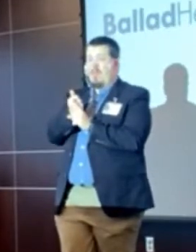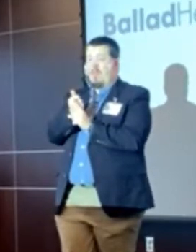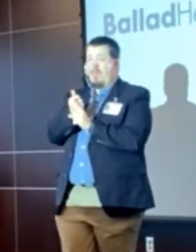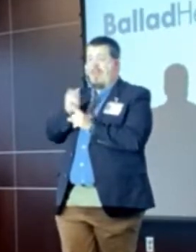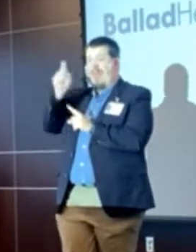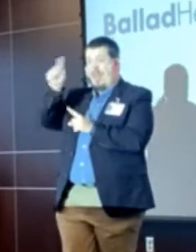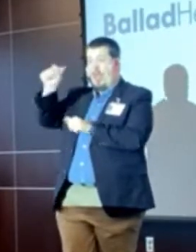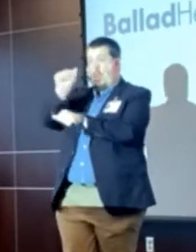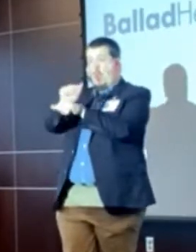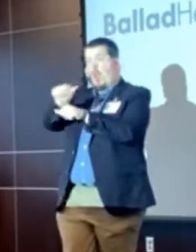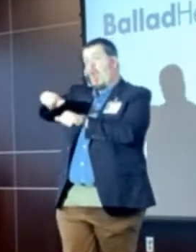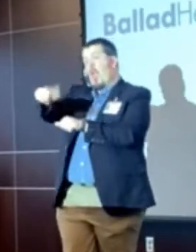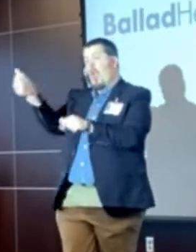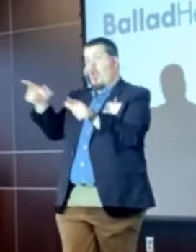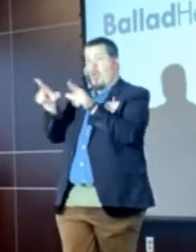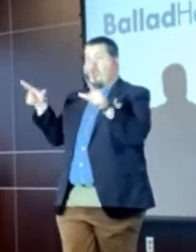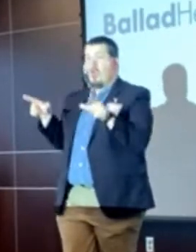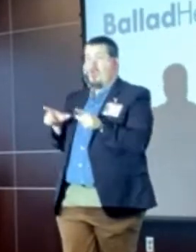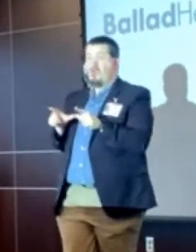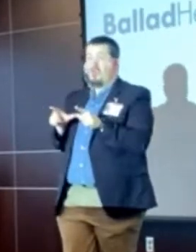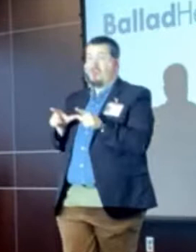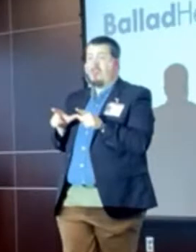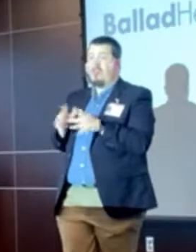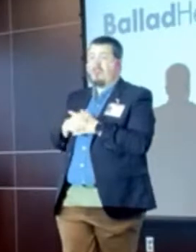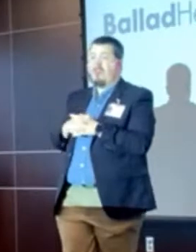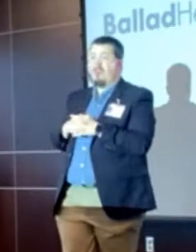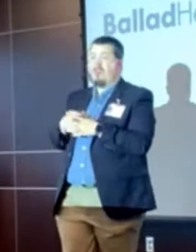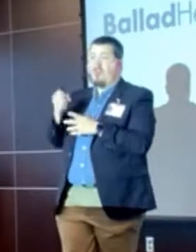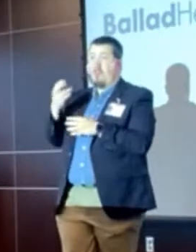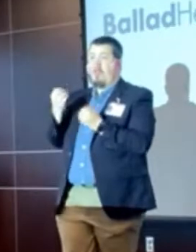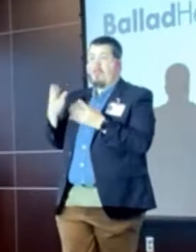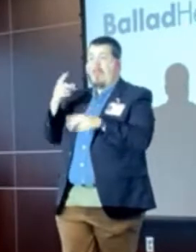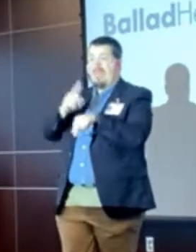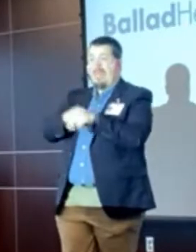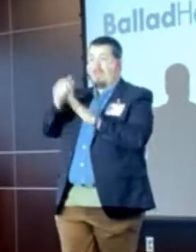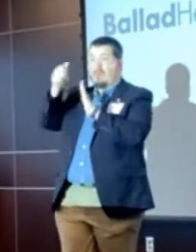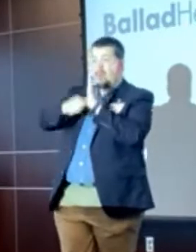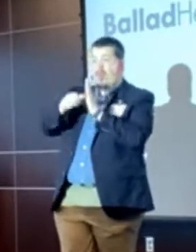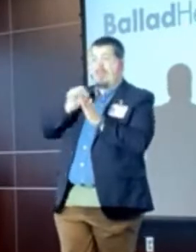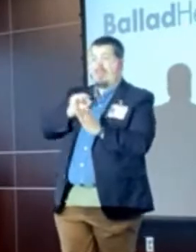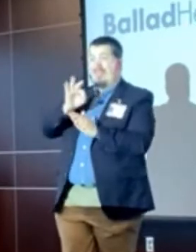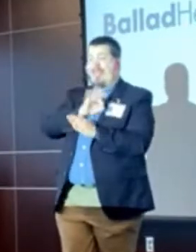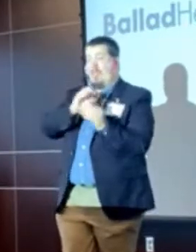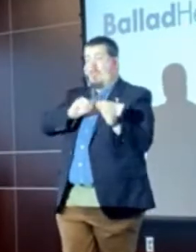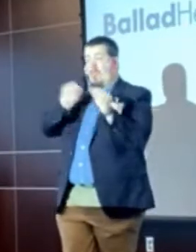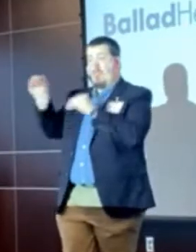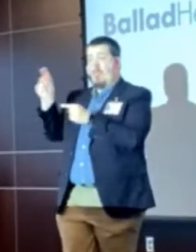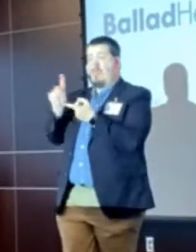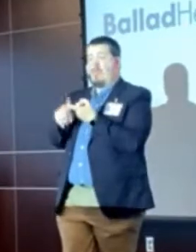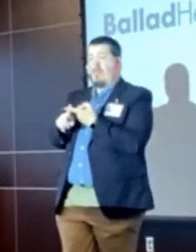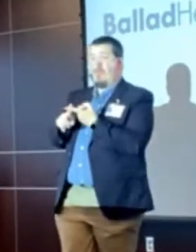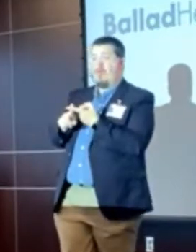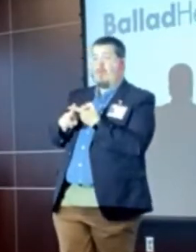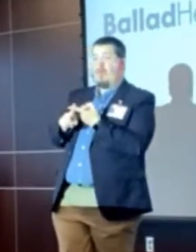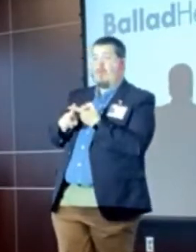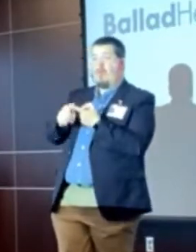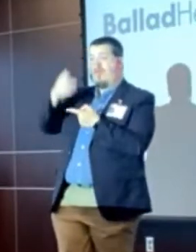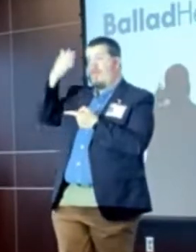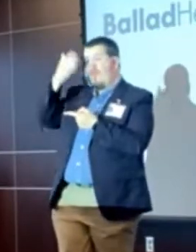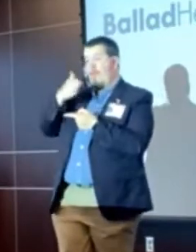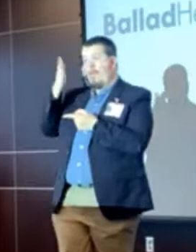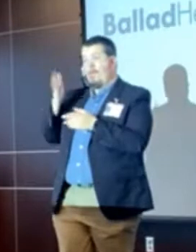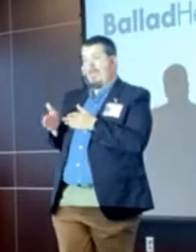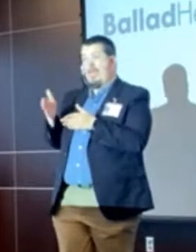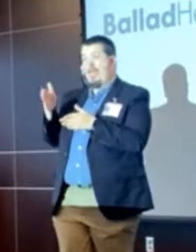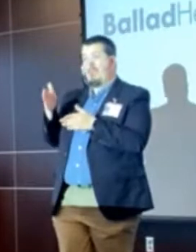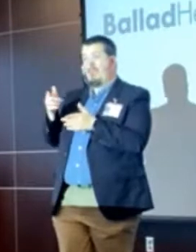have had to work in other locations. So many times our surgery staff have moved to the front bedside and have